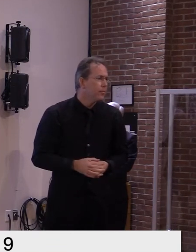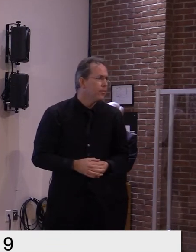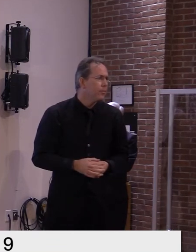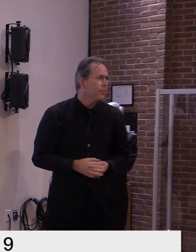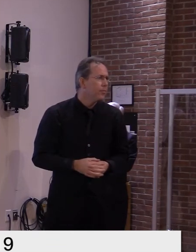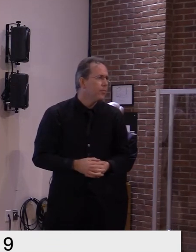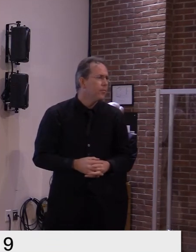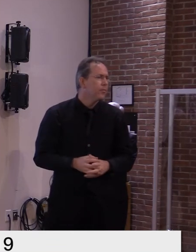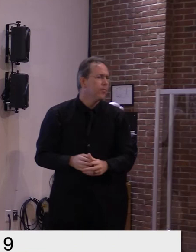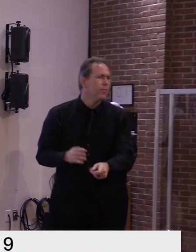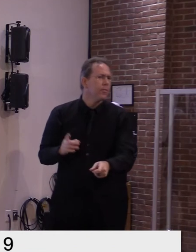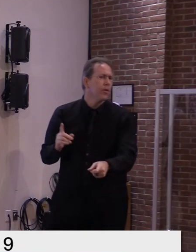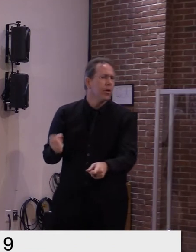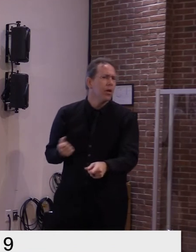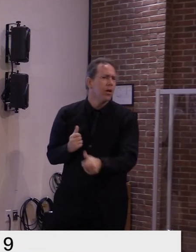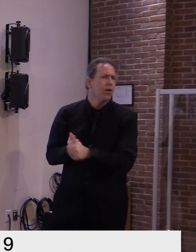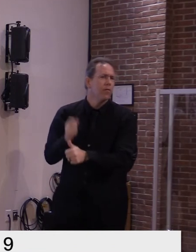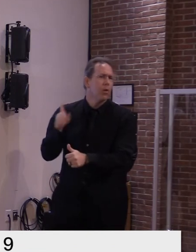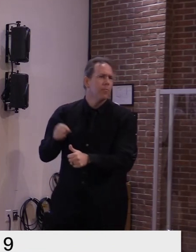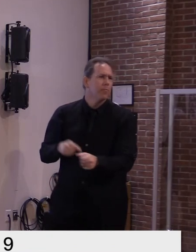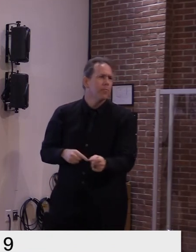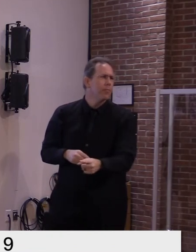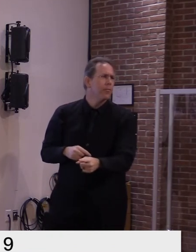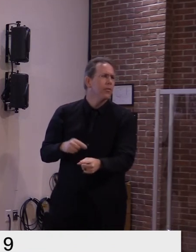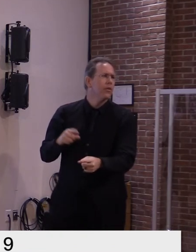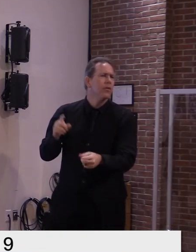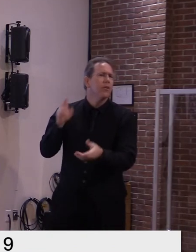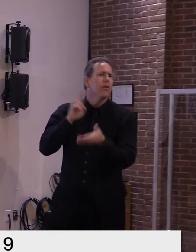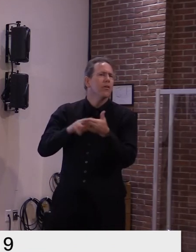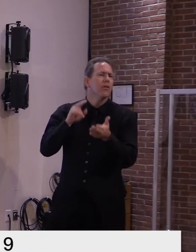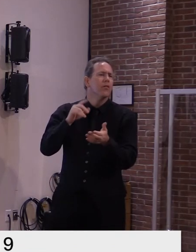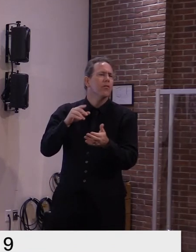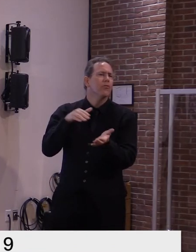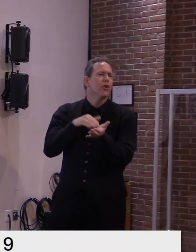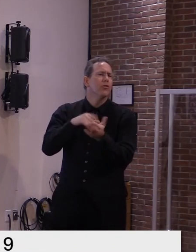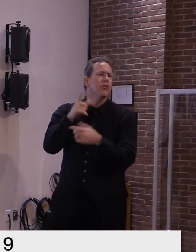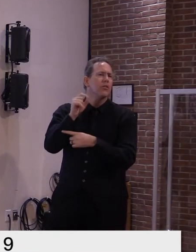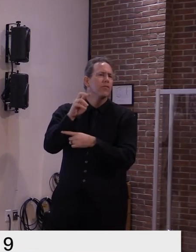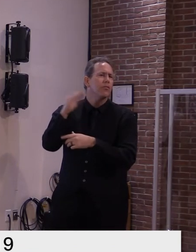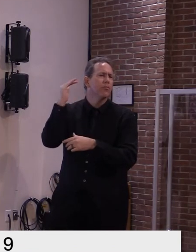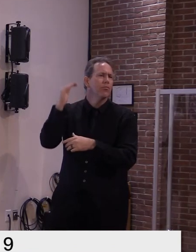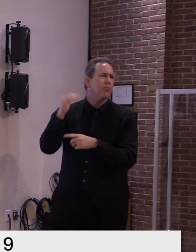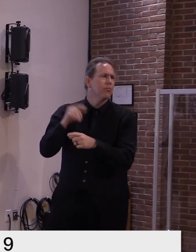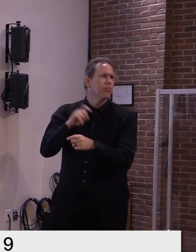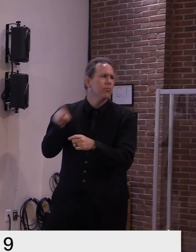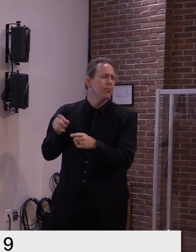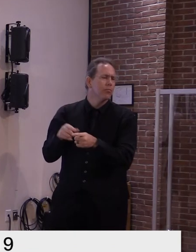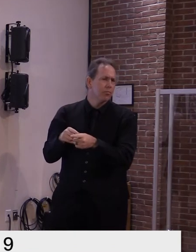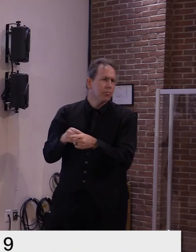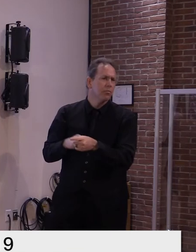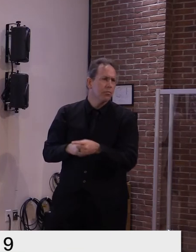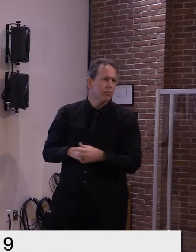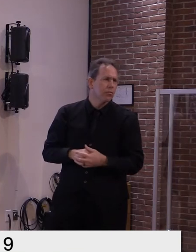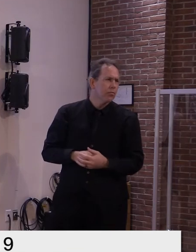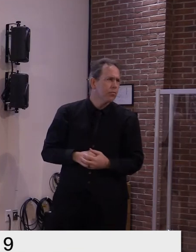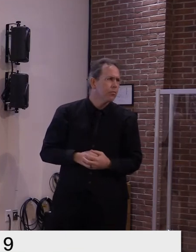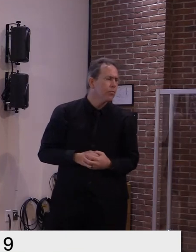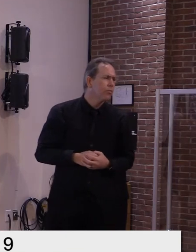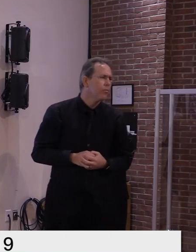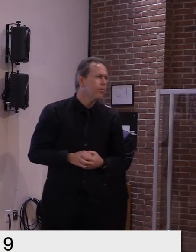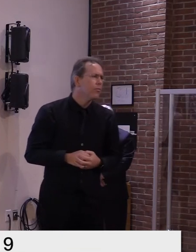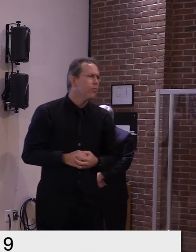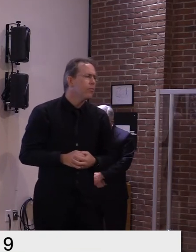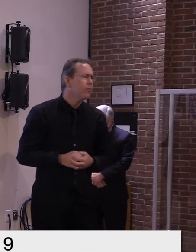And for Dr. Levine or perhaps Secretary Smith, I'm wondering, have you determined the